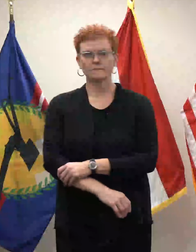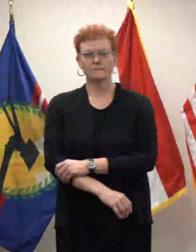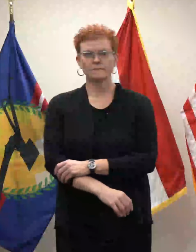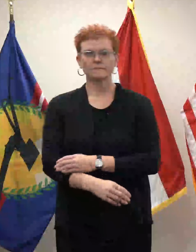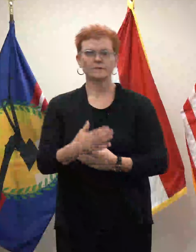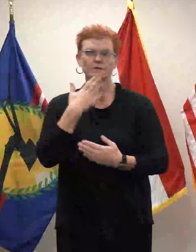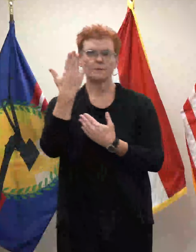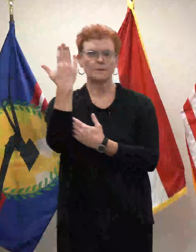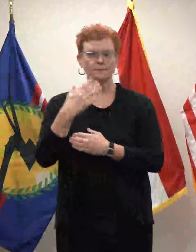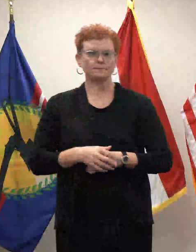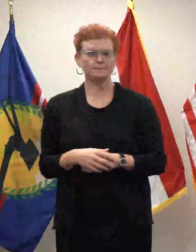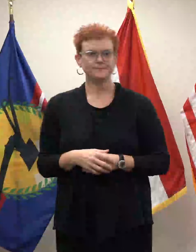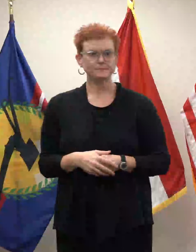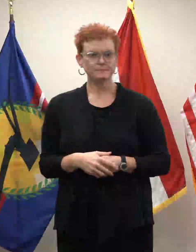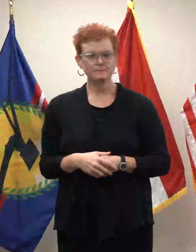Good morning.